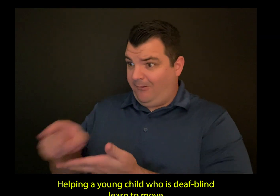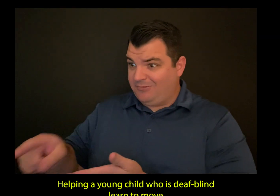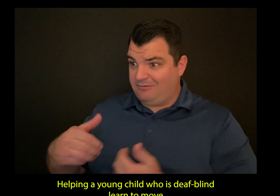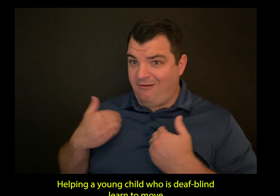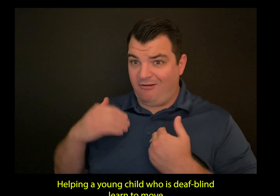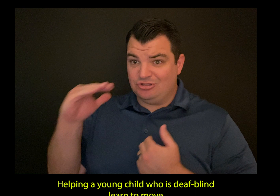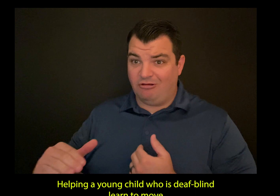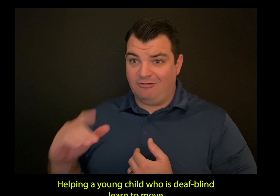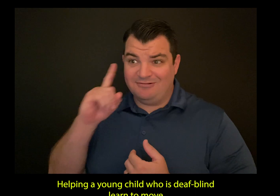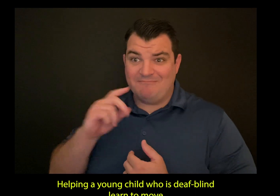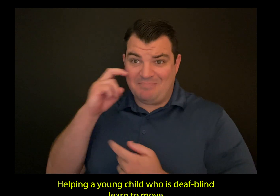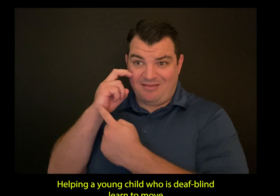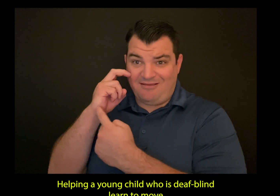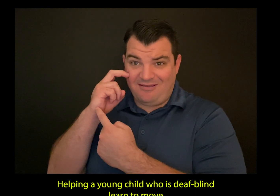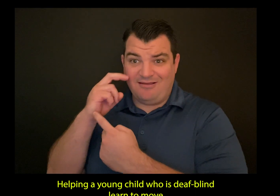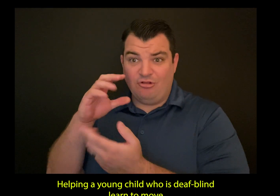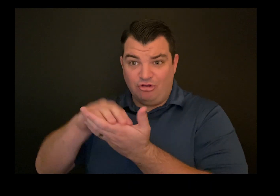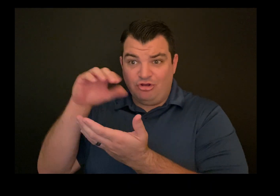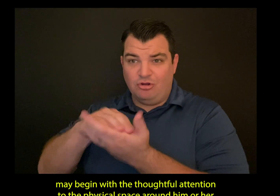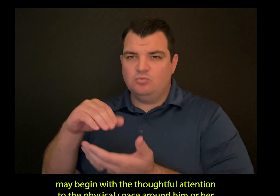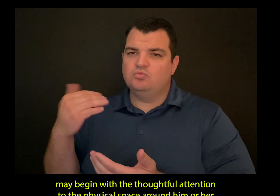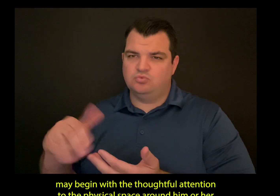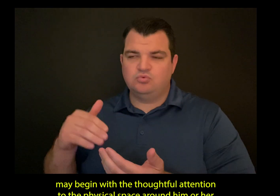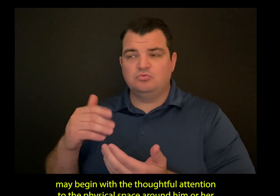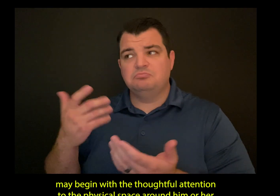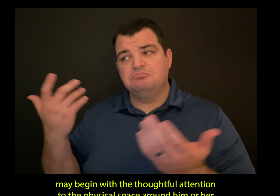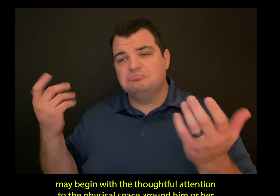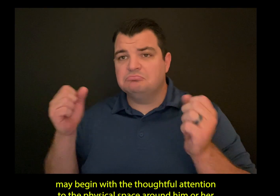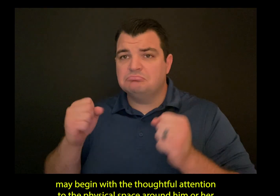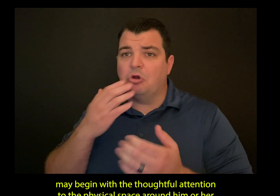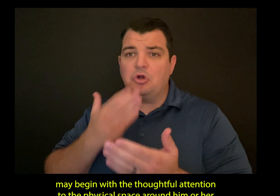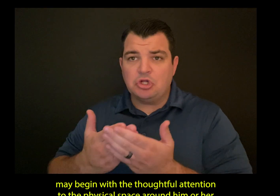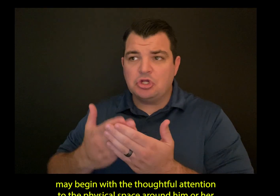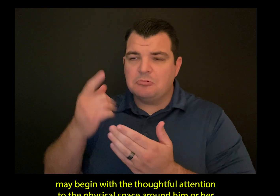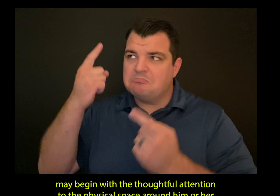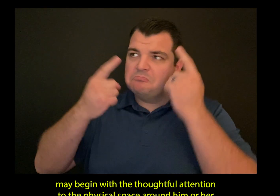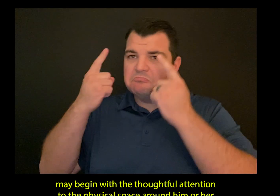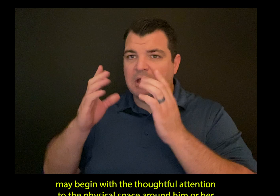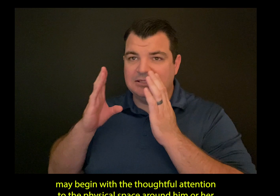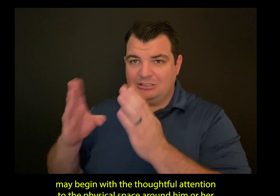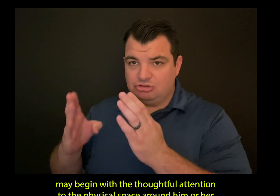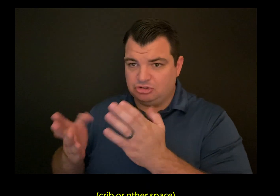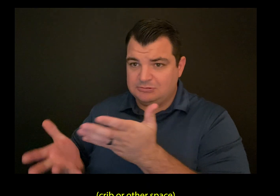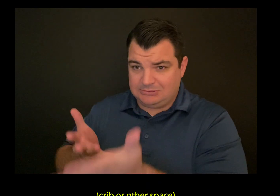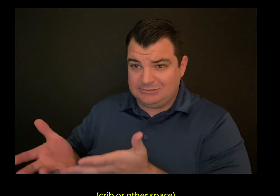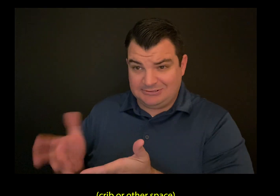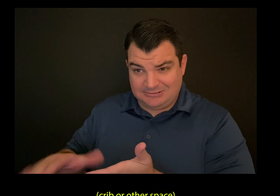Helping a young child who is deafblind learn to move may begin with a thoughtful attention to the physical space around him or her, crib or other